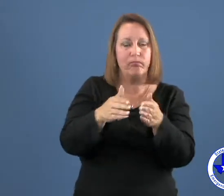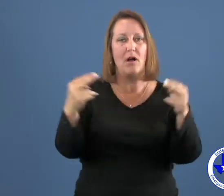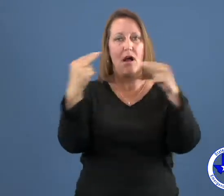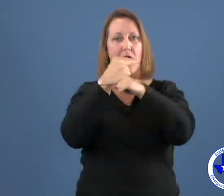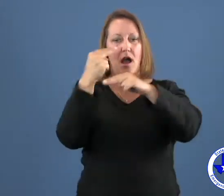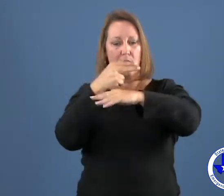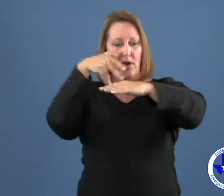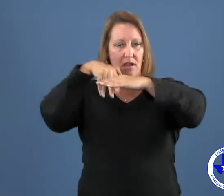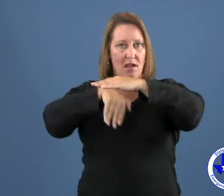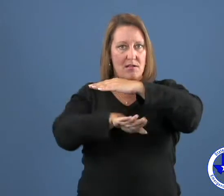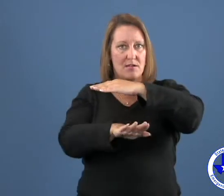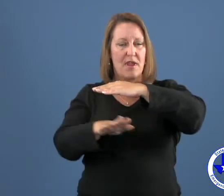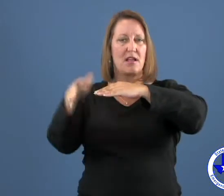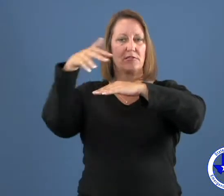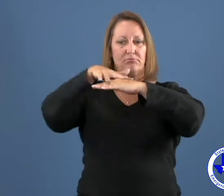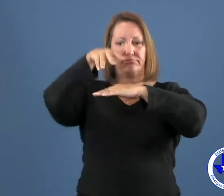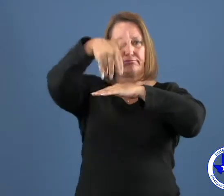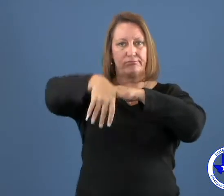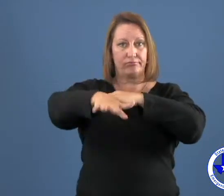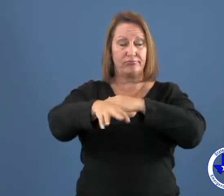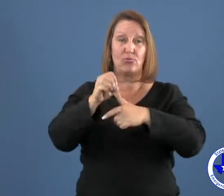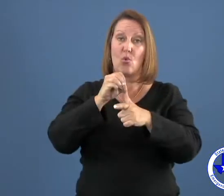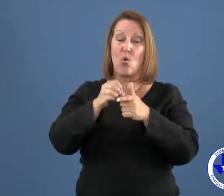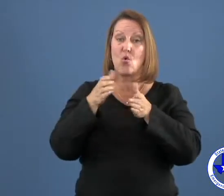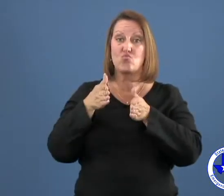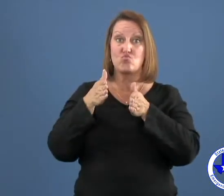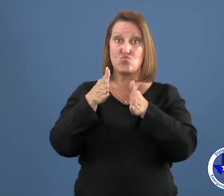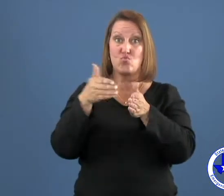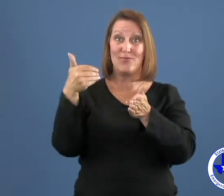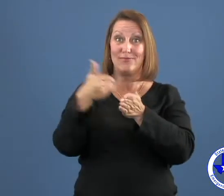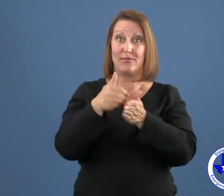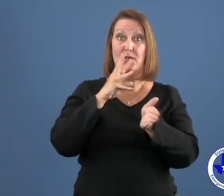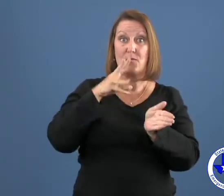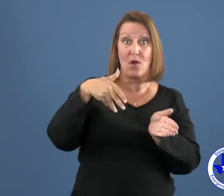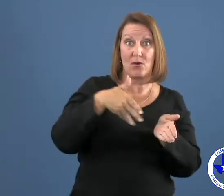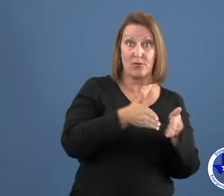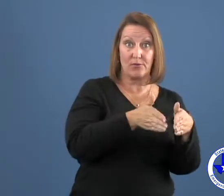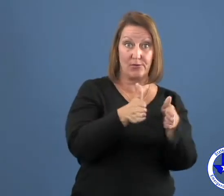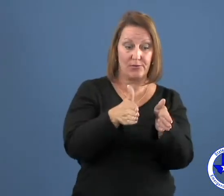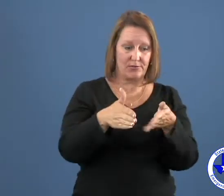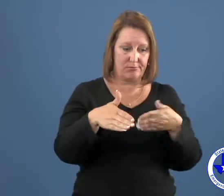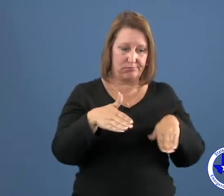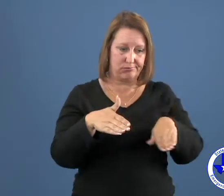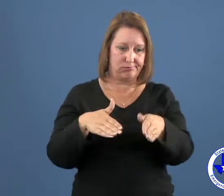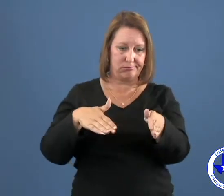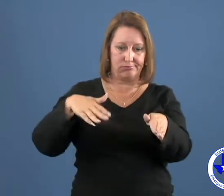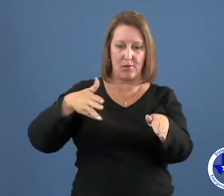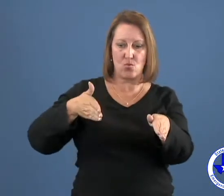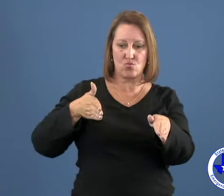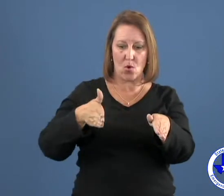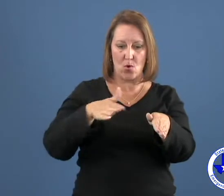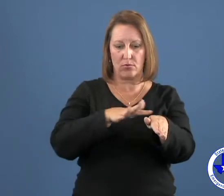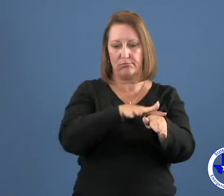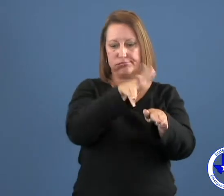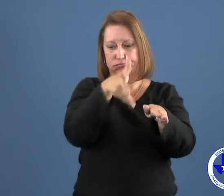Additionally, roads along the banks of creeks and streams and low-lying areas are subject to flash flooding.